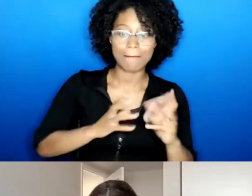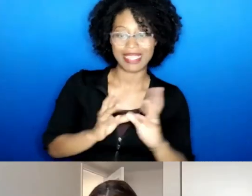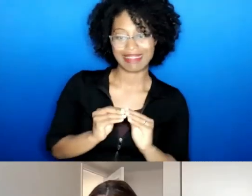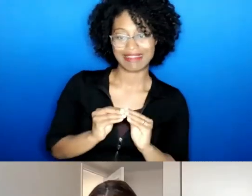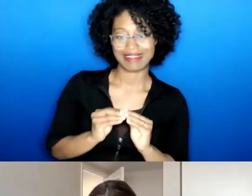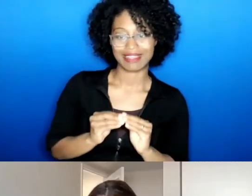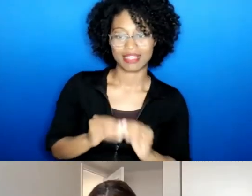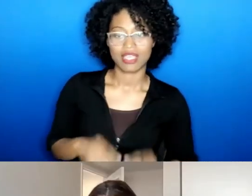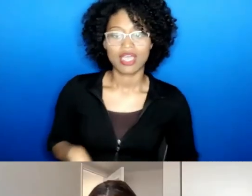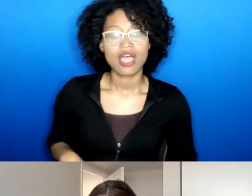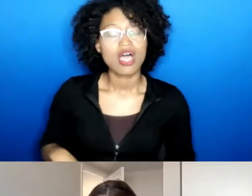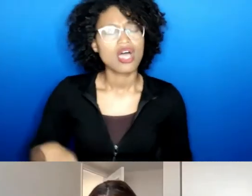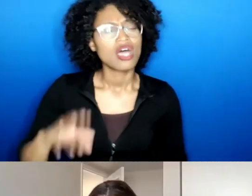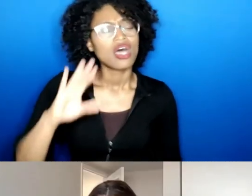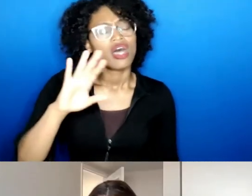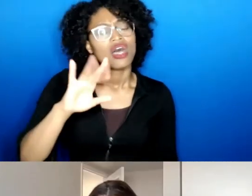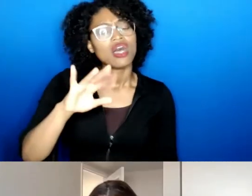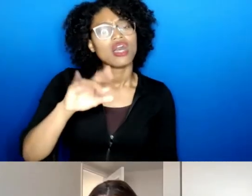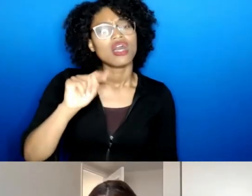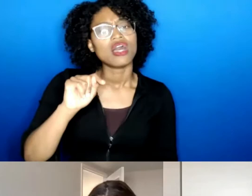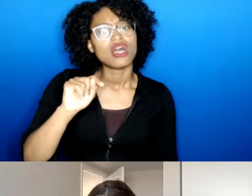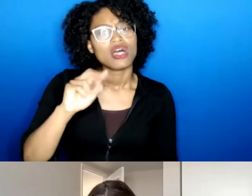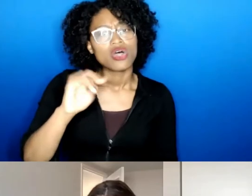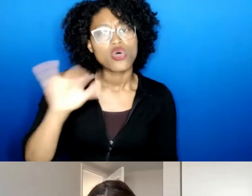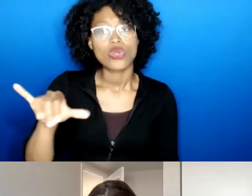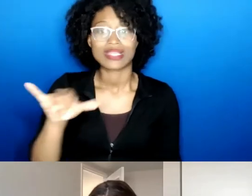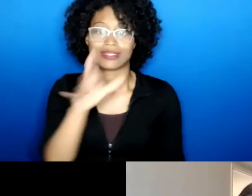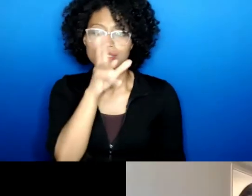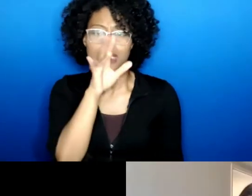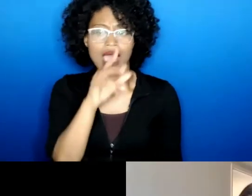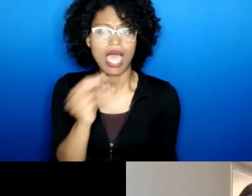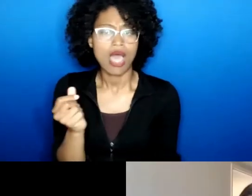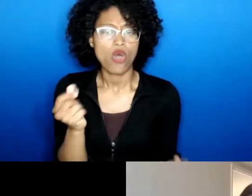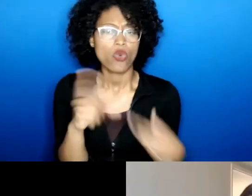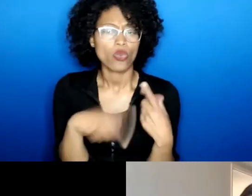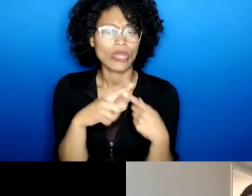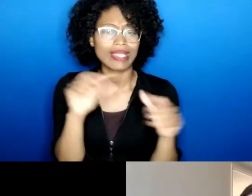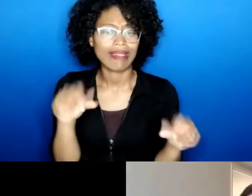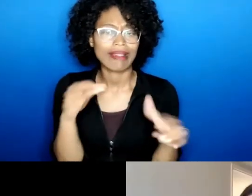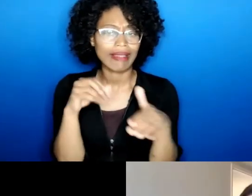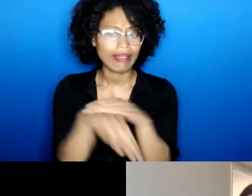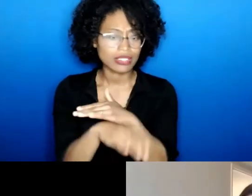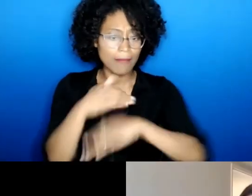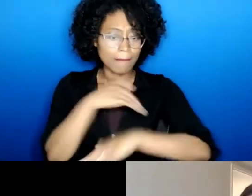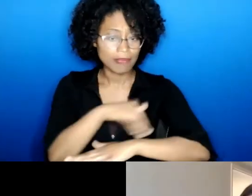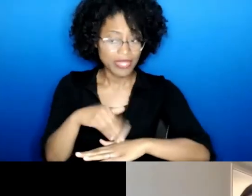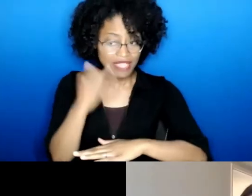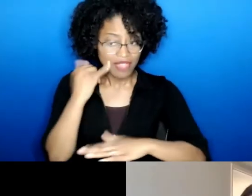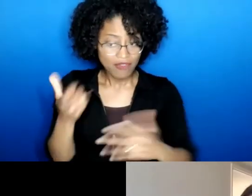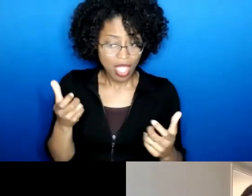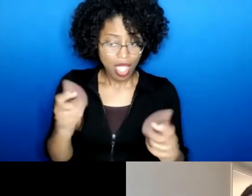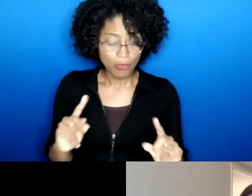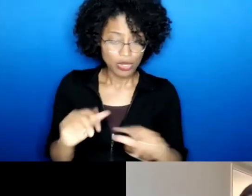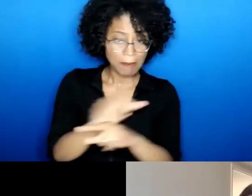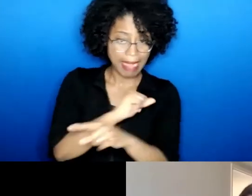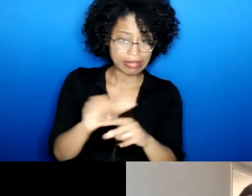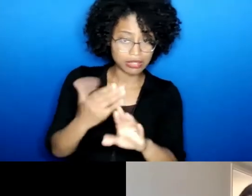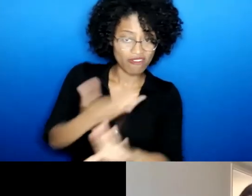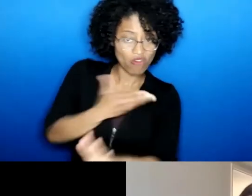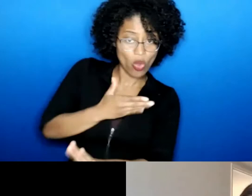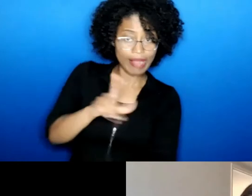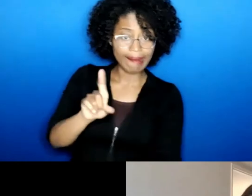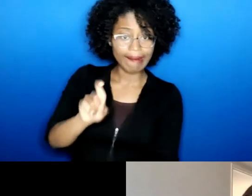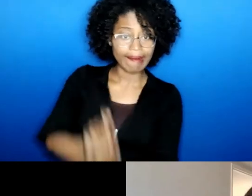Hi, a number of people are asking when they will be able to access the platform and whether they will have an opportunity to practice.